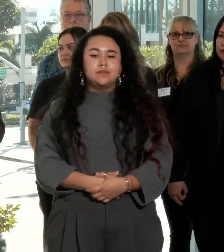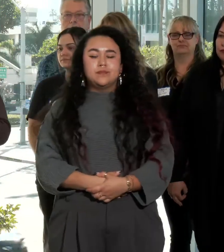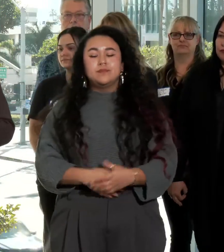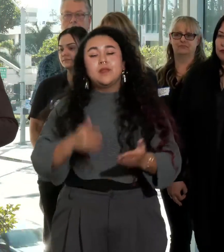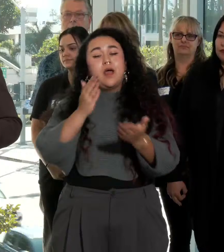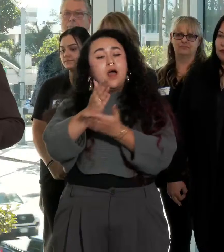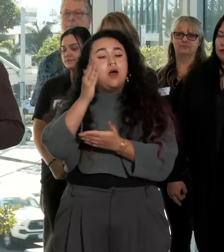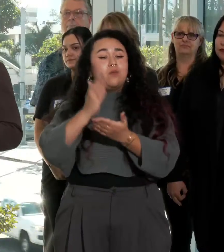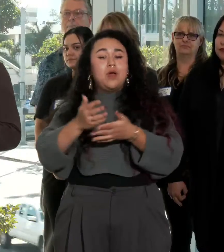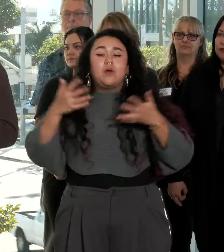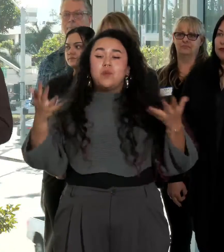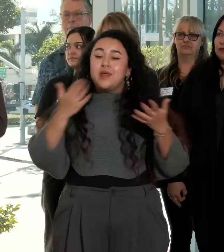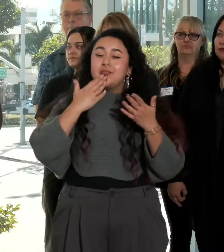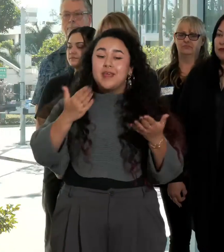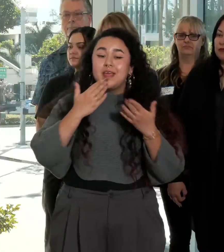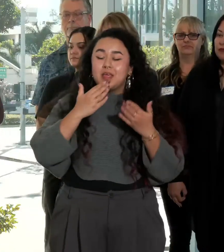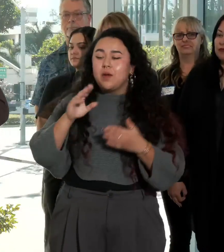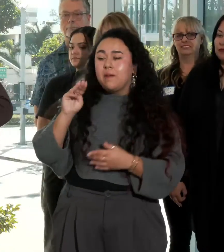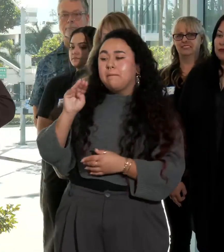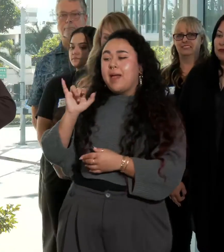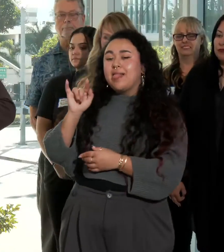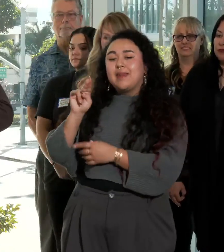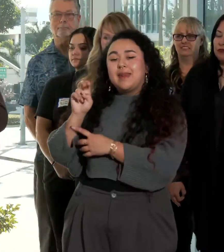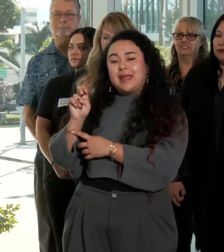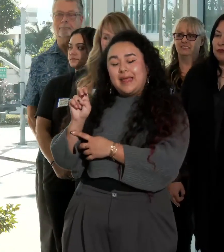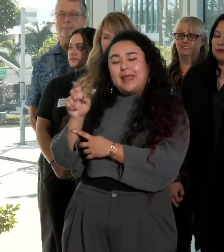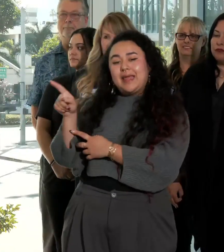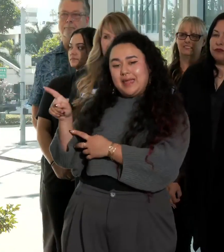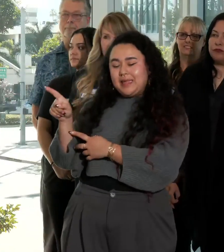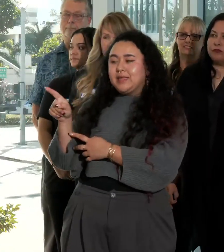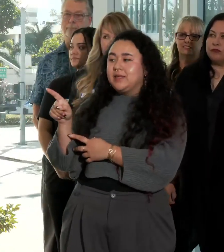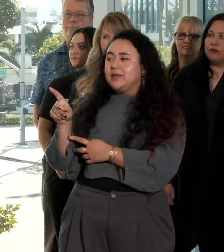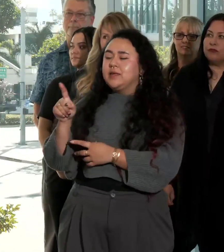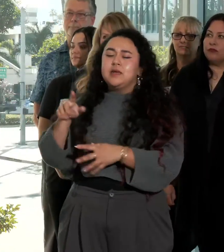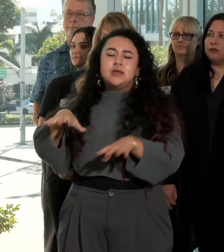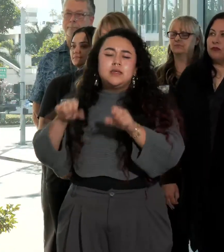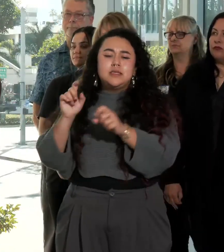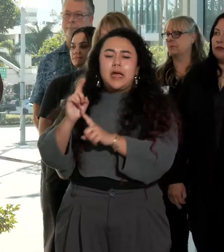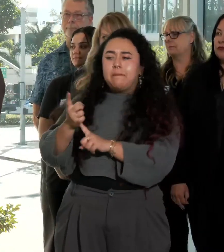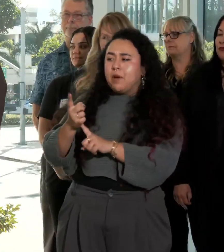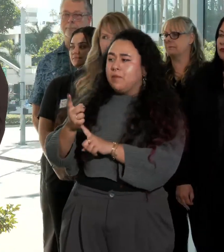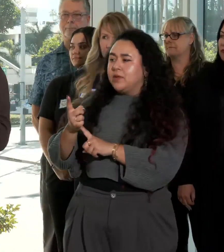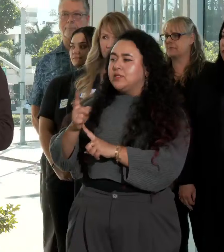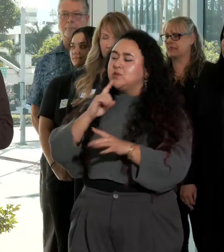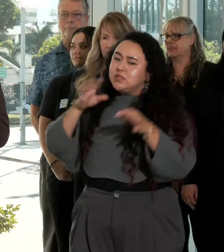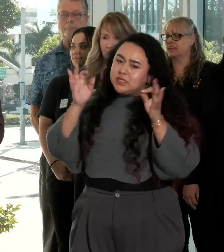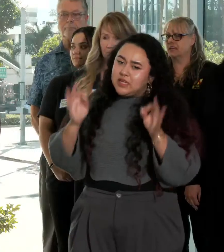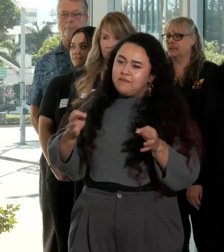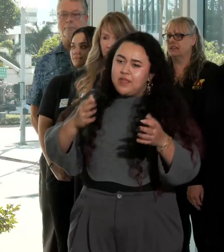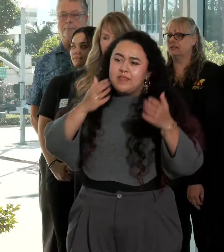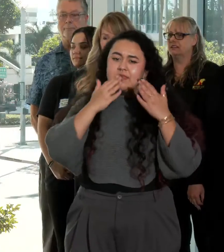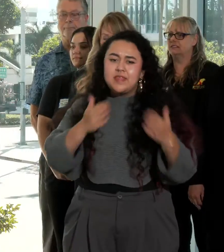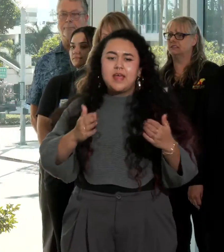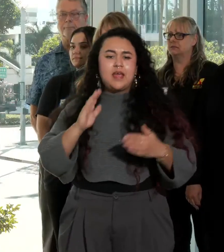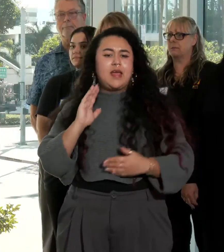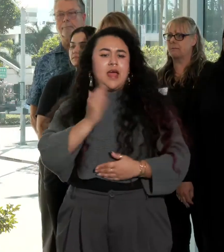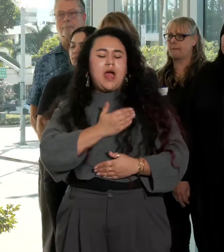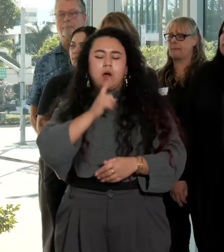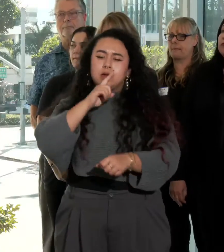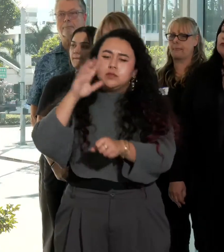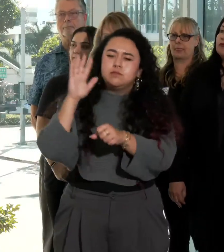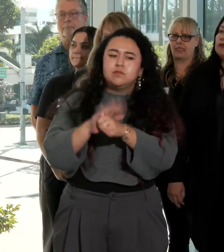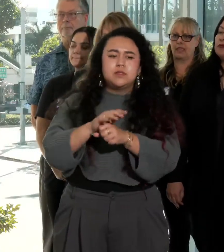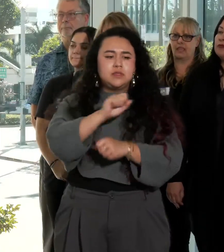All right. Well, thank you, Melanie. And I want to just take a moment and certainly thank our